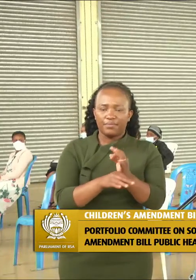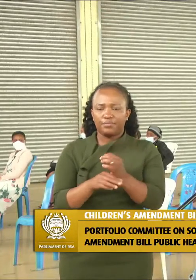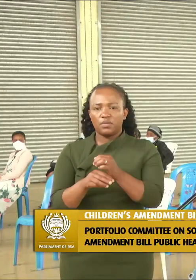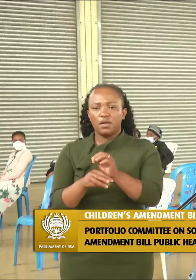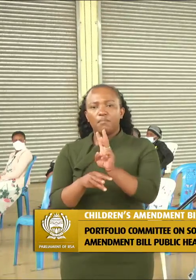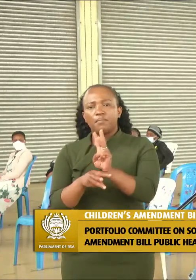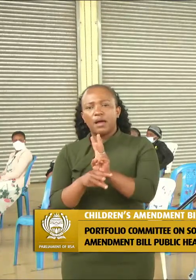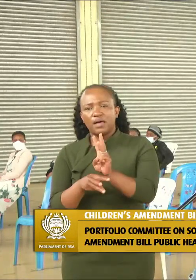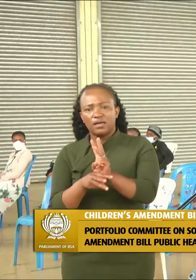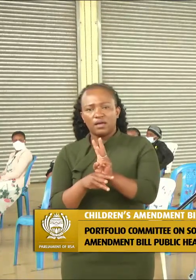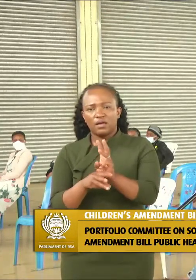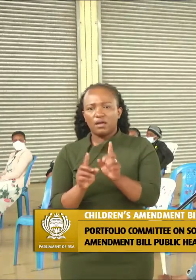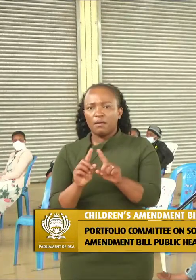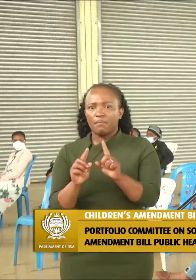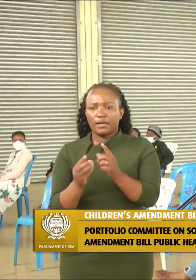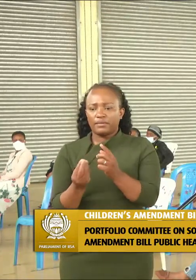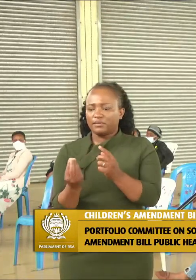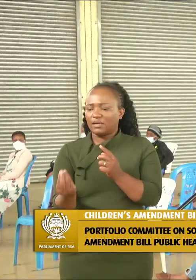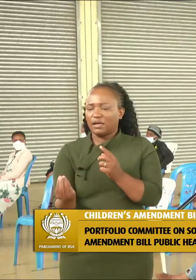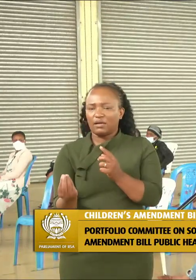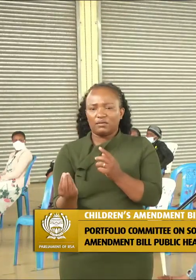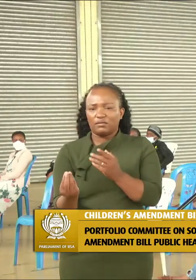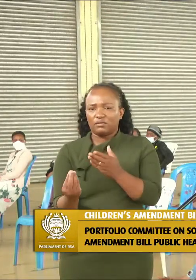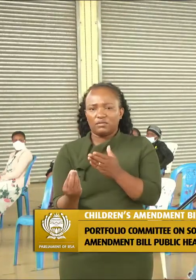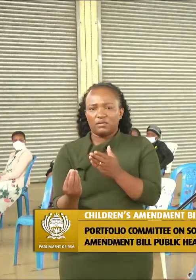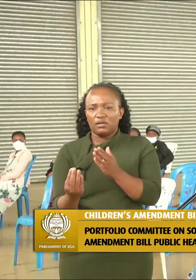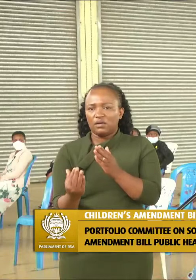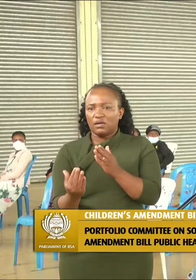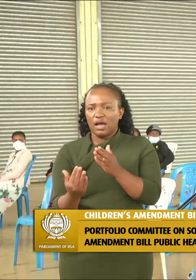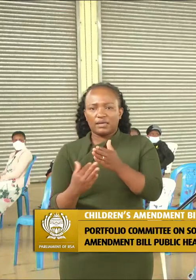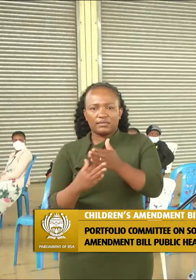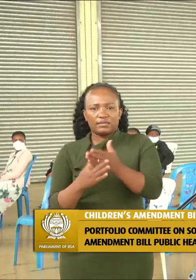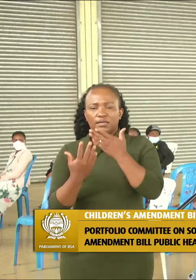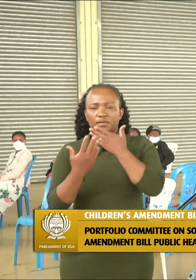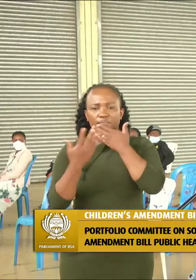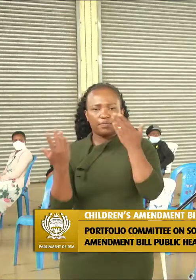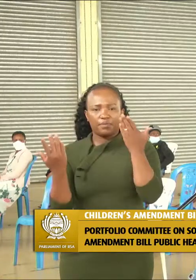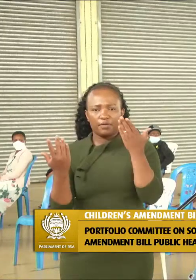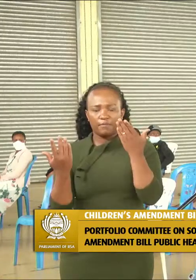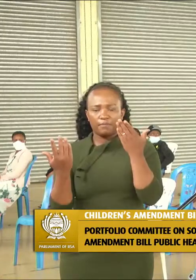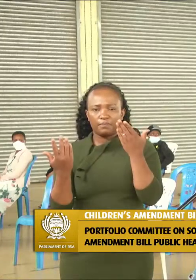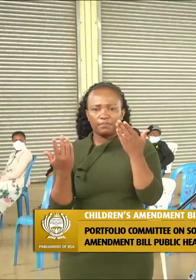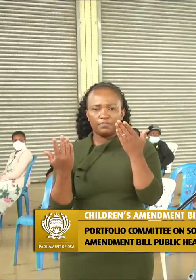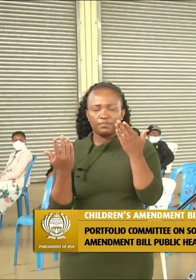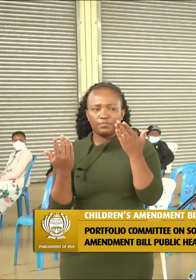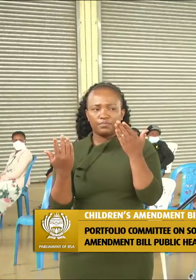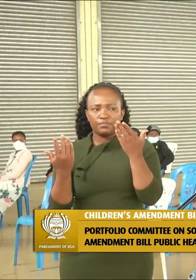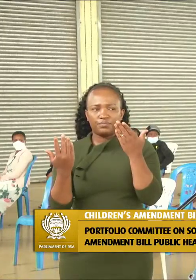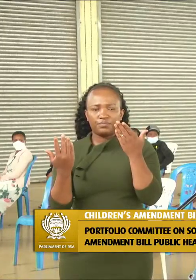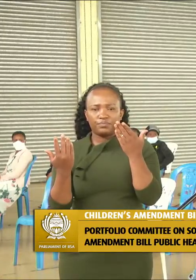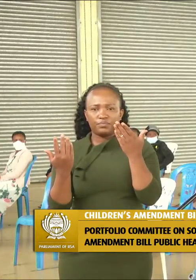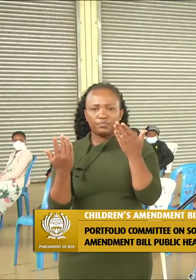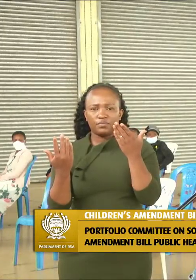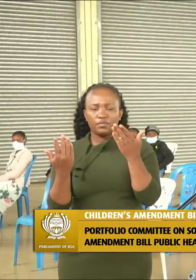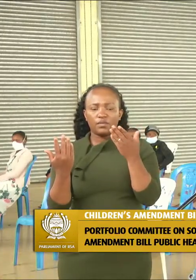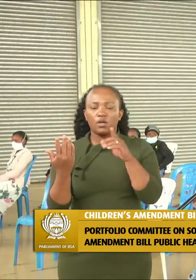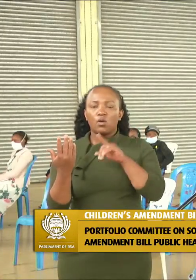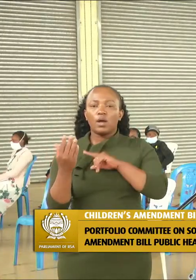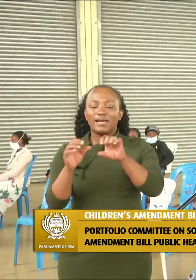bayo benobudlelwano obuhle obuqinile. there is an adversarial system that is imposed upon